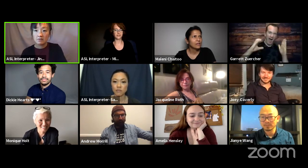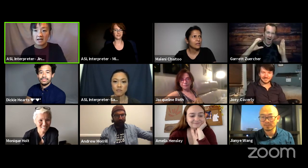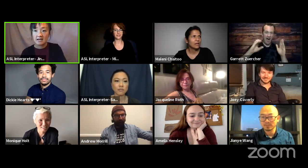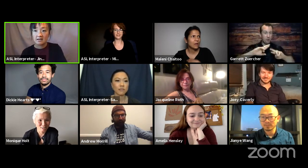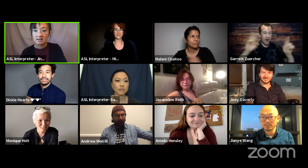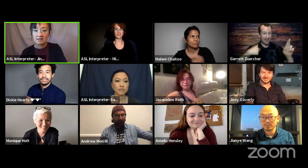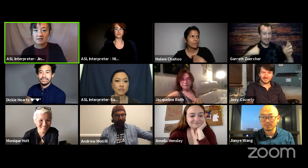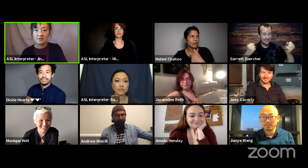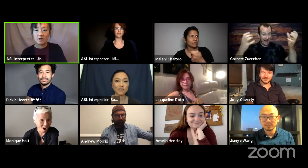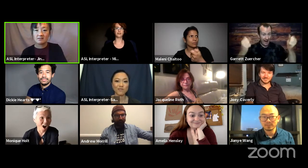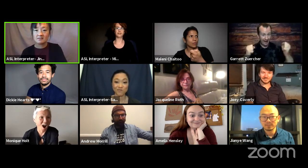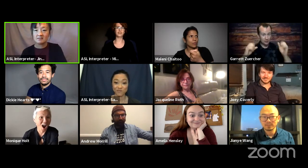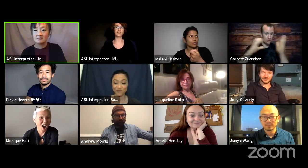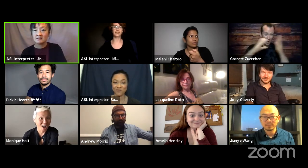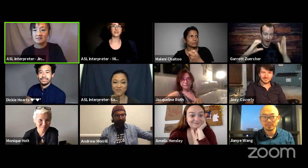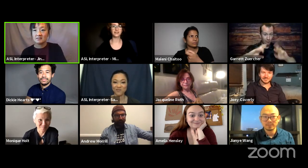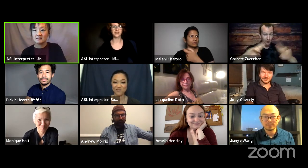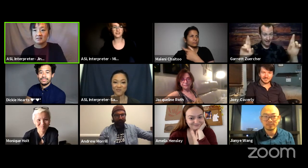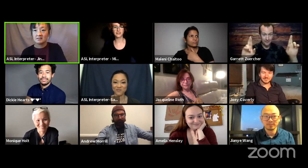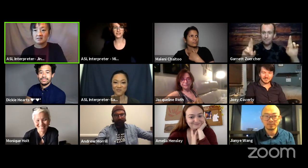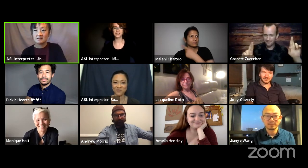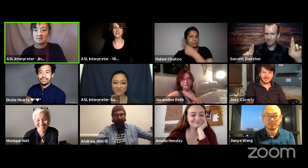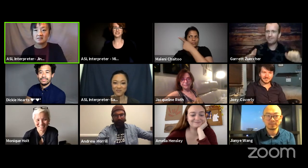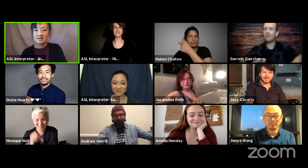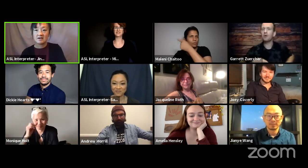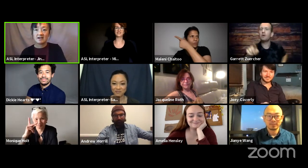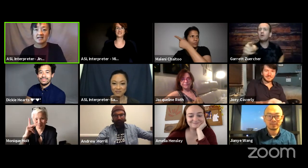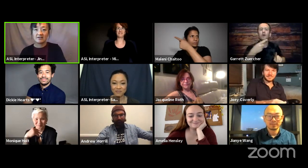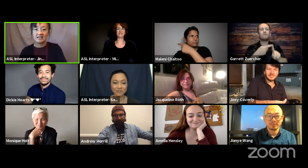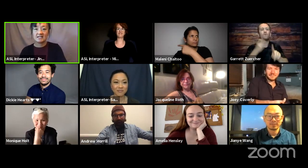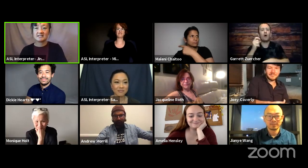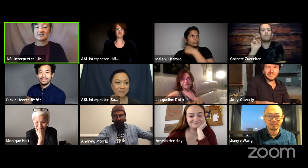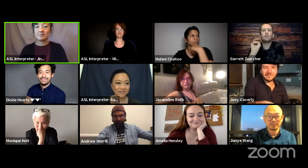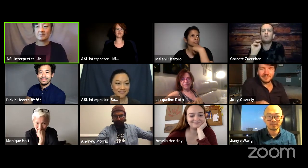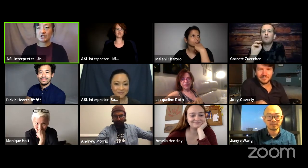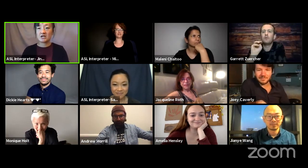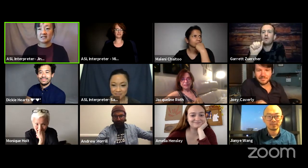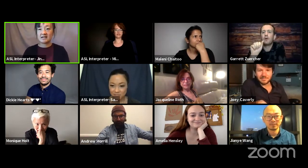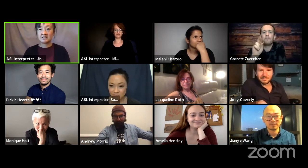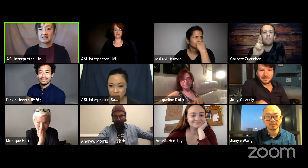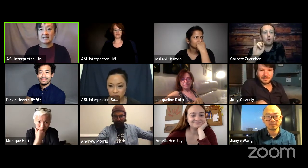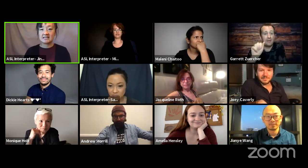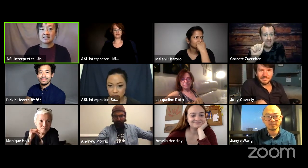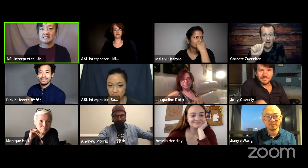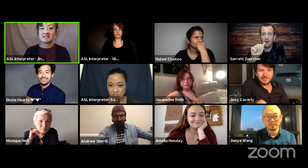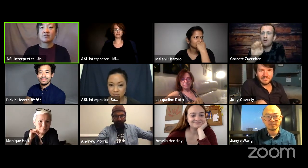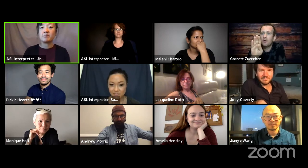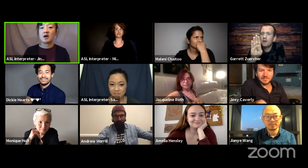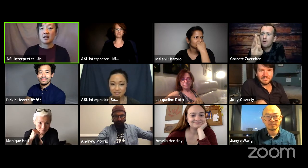Okay, a big one. All right, here it is. A big chunk that I'm going to sign. This is from Marla